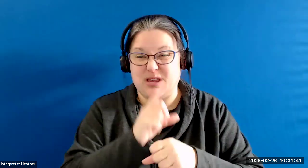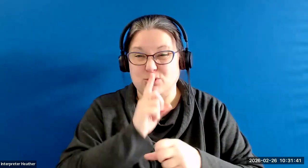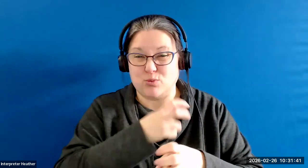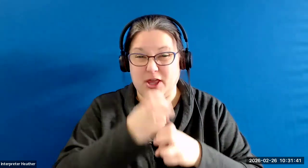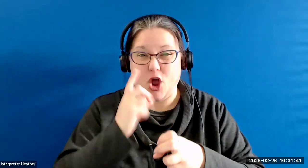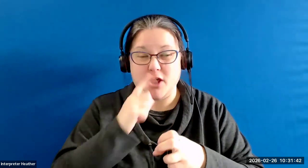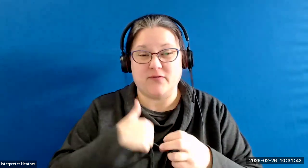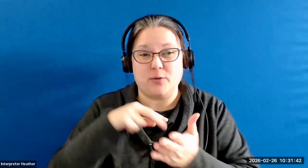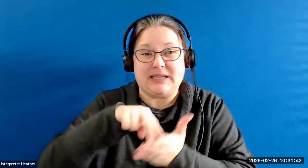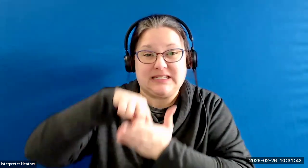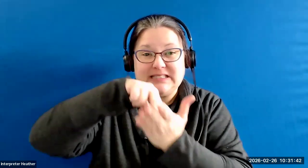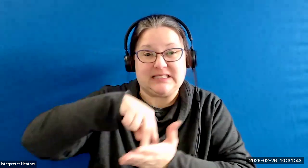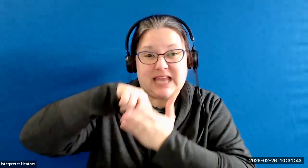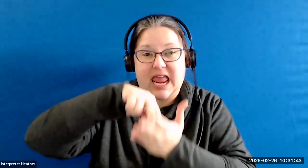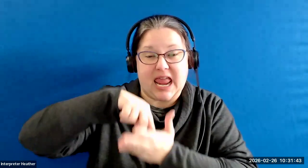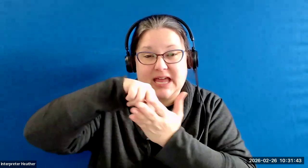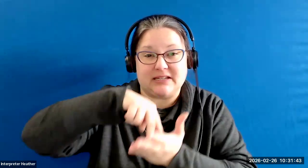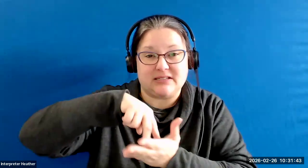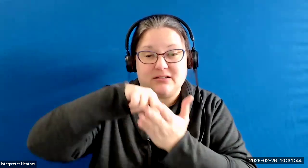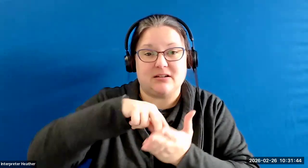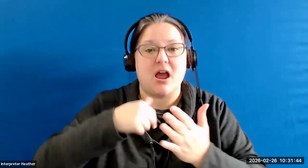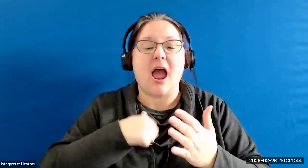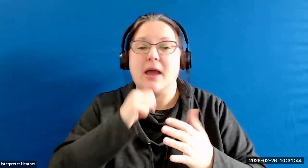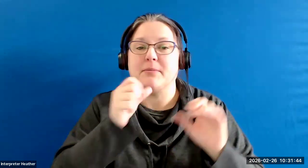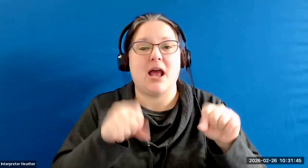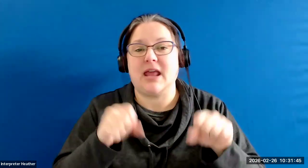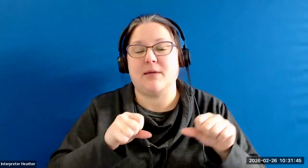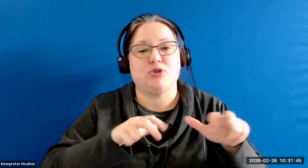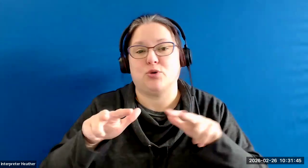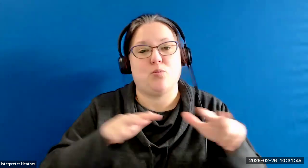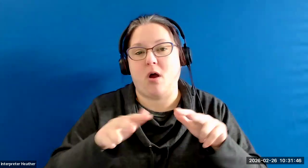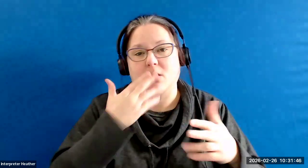stand up for a certain amount of the time and be able to walk around.